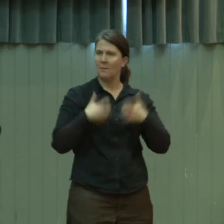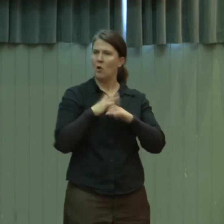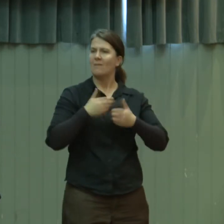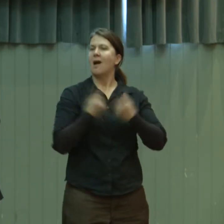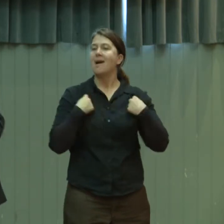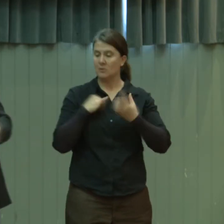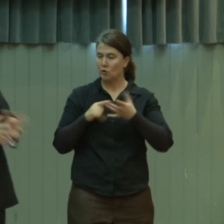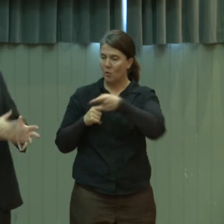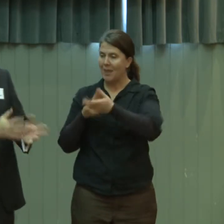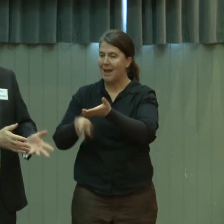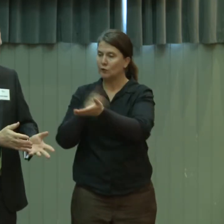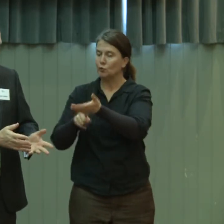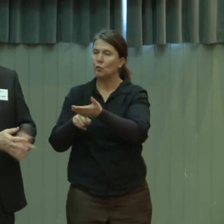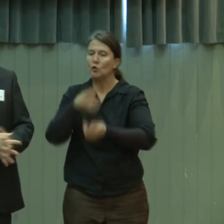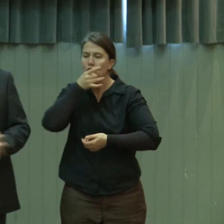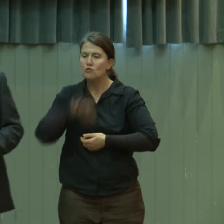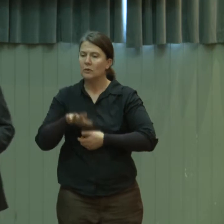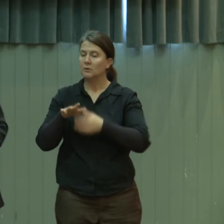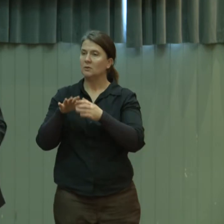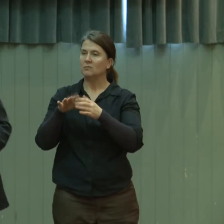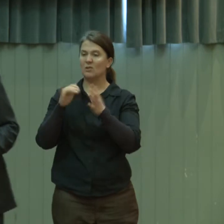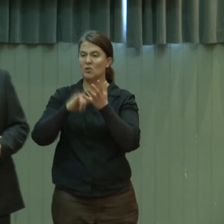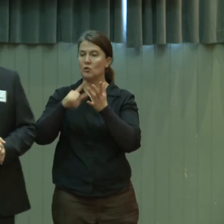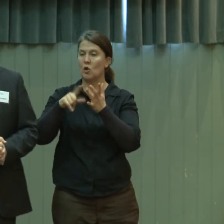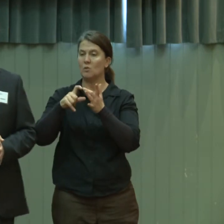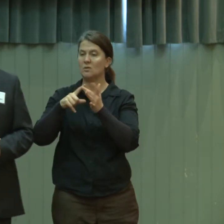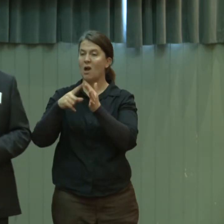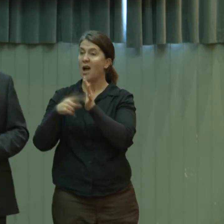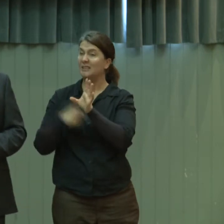Society do that for us, which is your equivalent here.